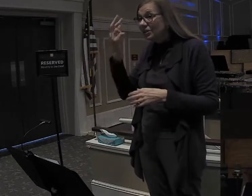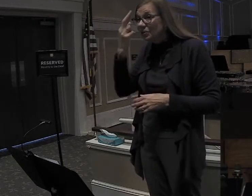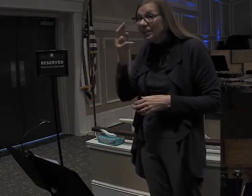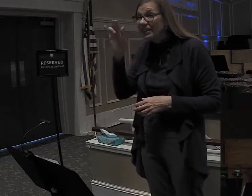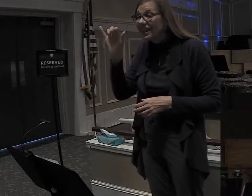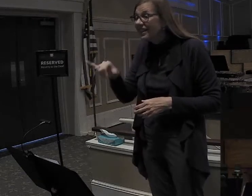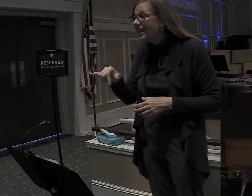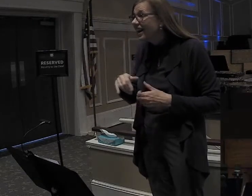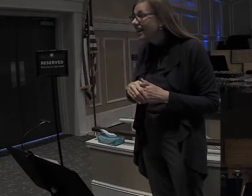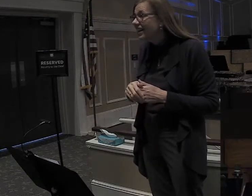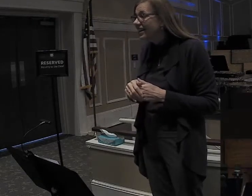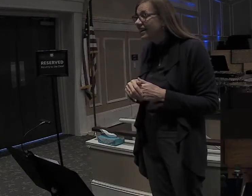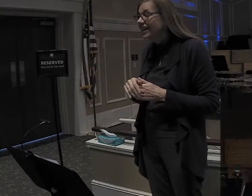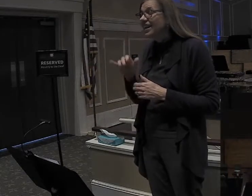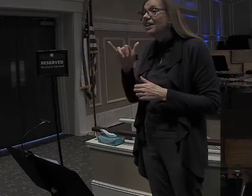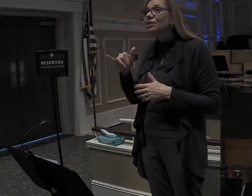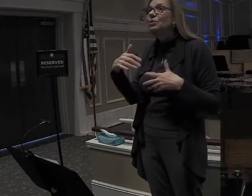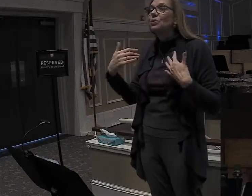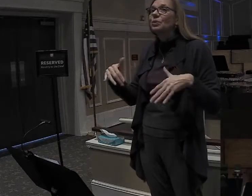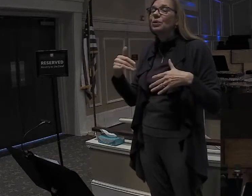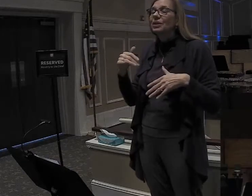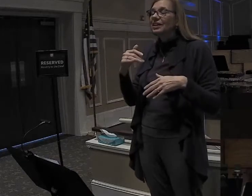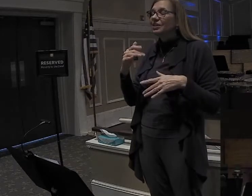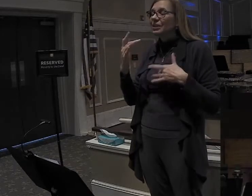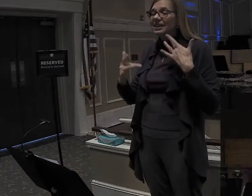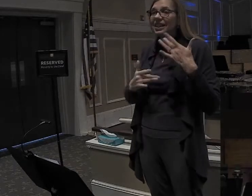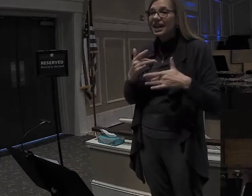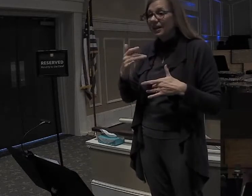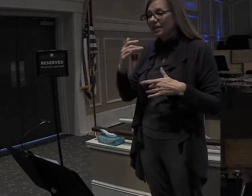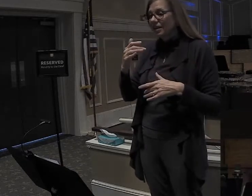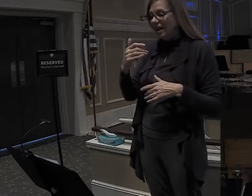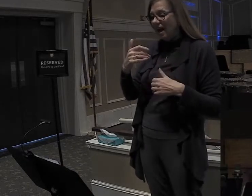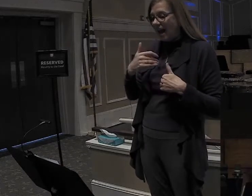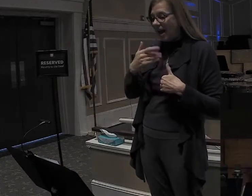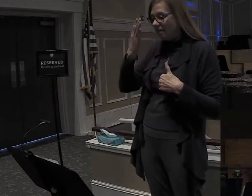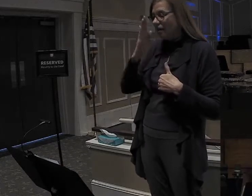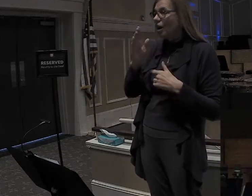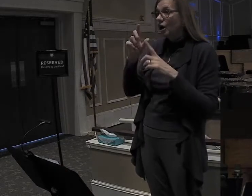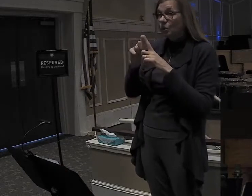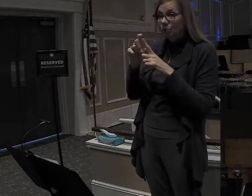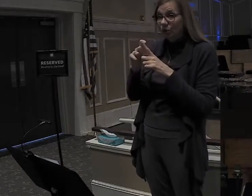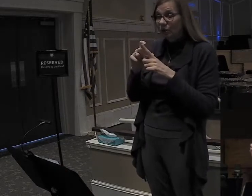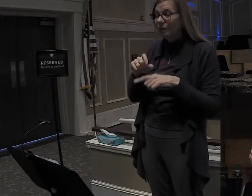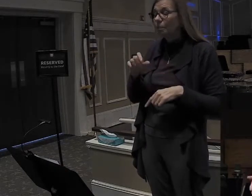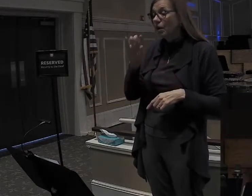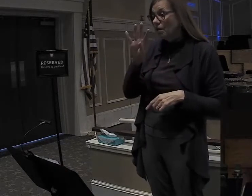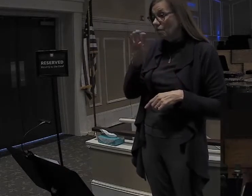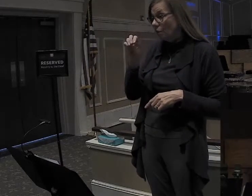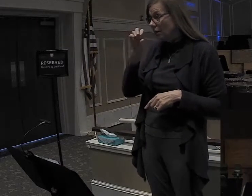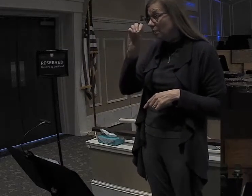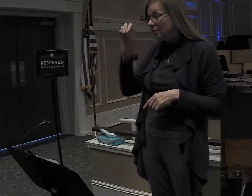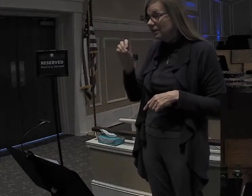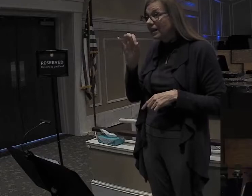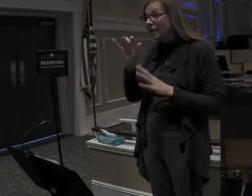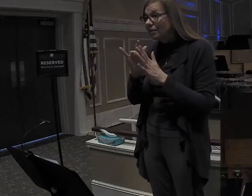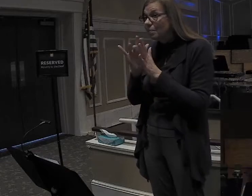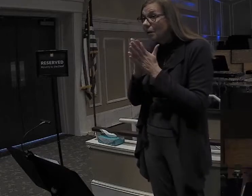of being a believer in Christ and having God's word. 40% of the Bible is prophecy.